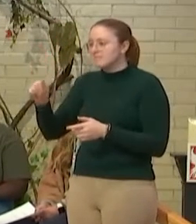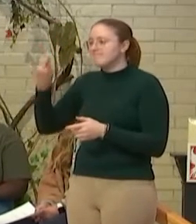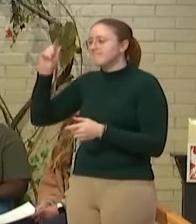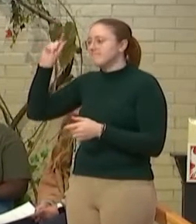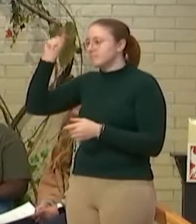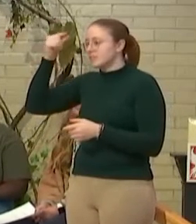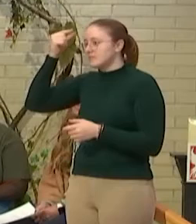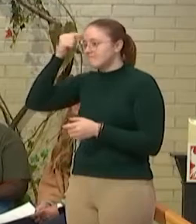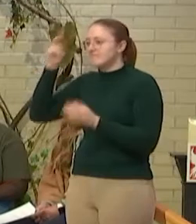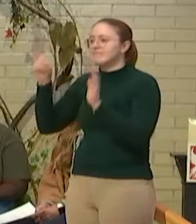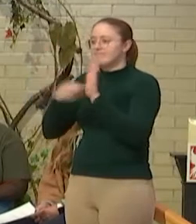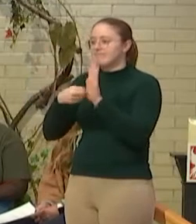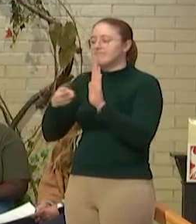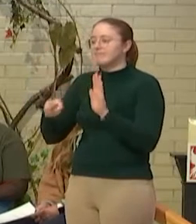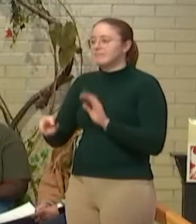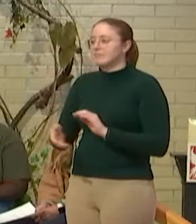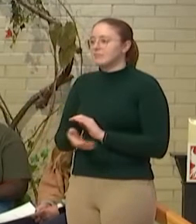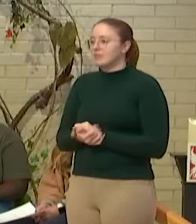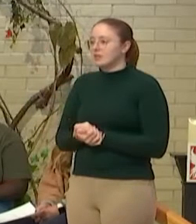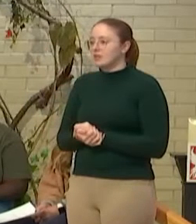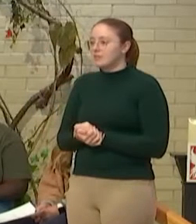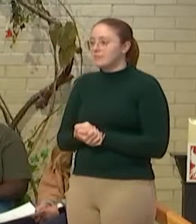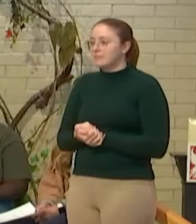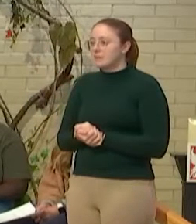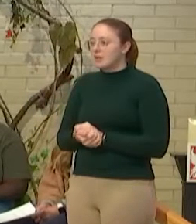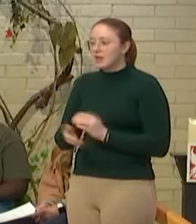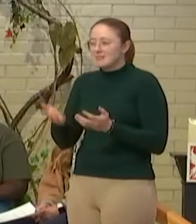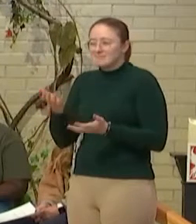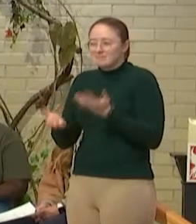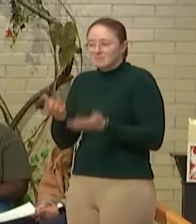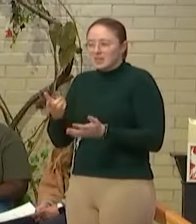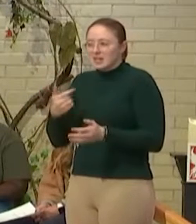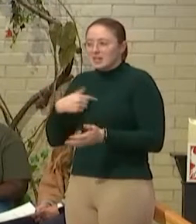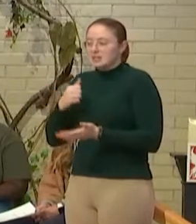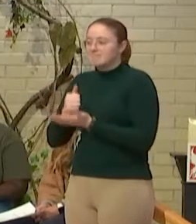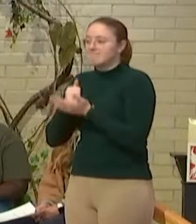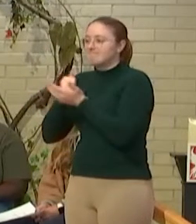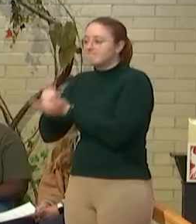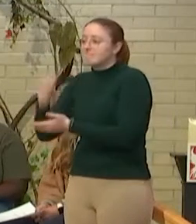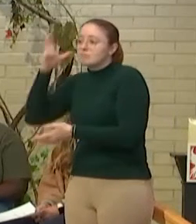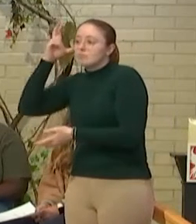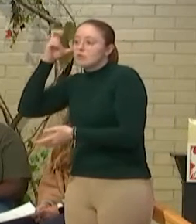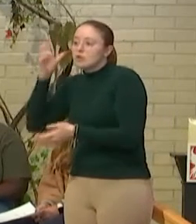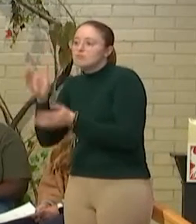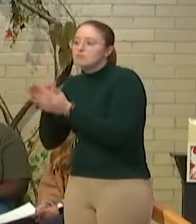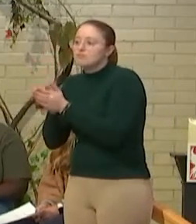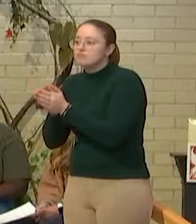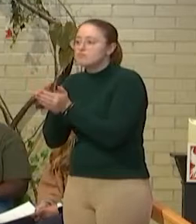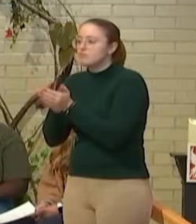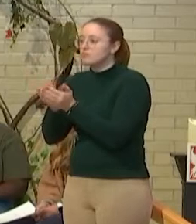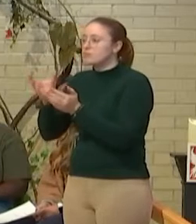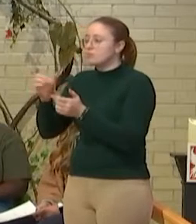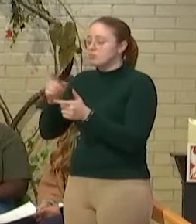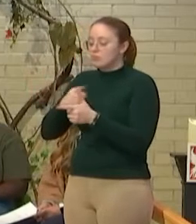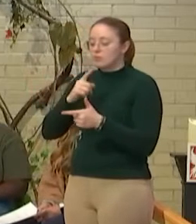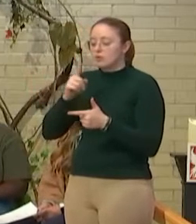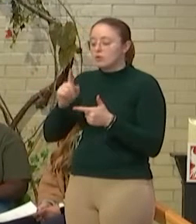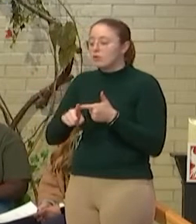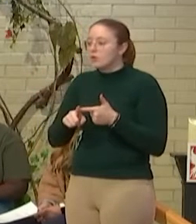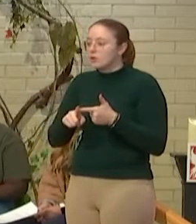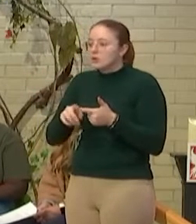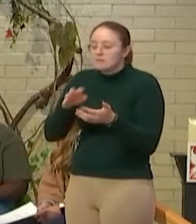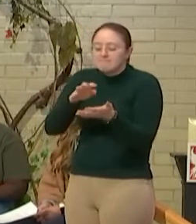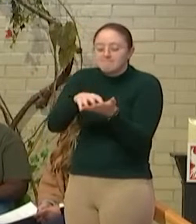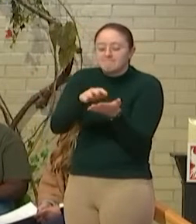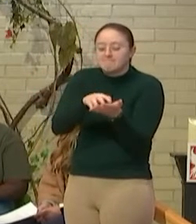So I might, for example, provide audiobooks for a student with a reading disability, or